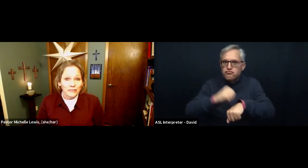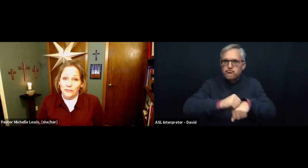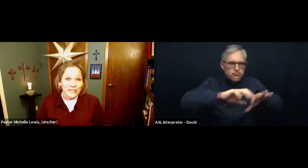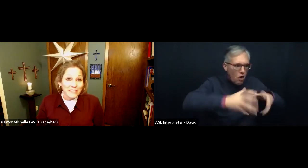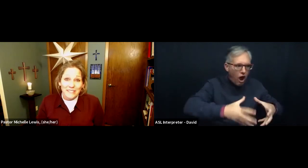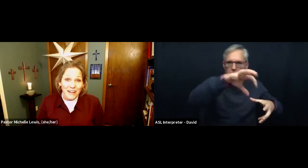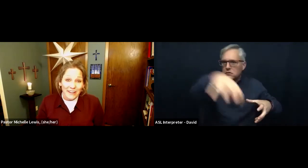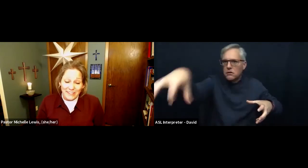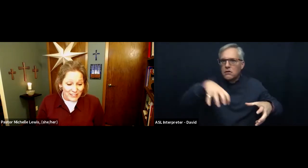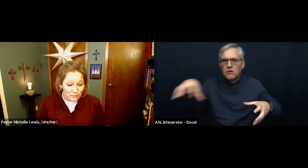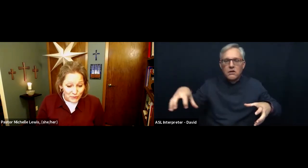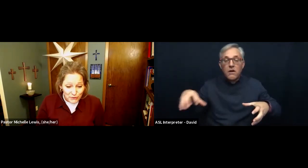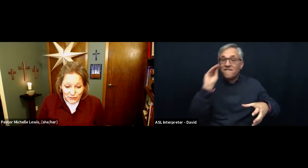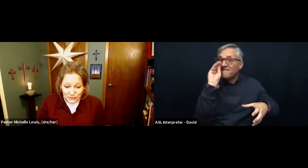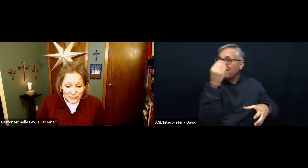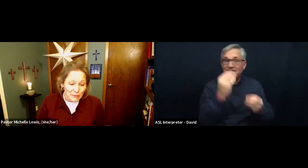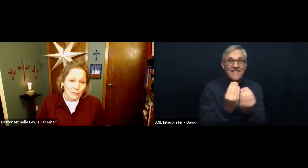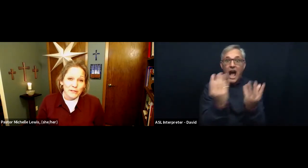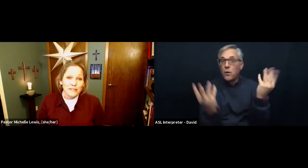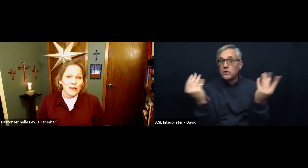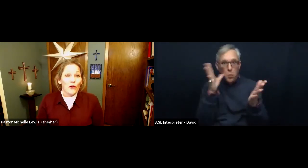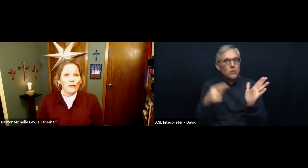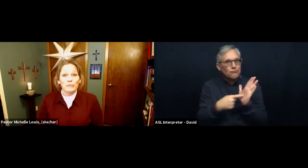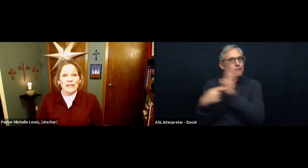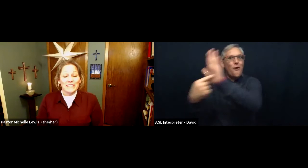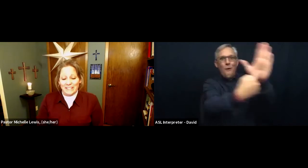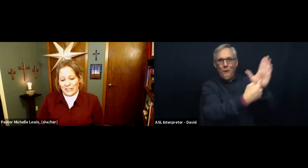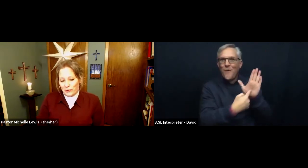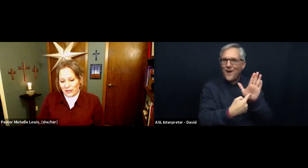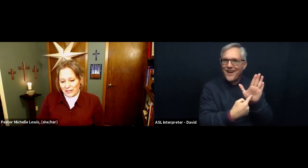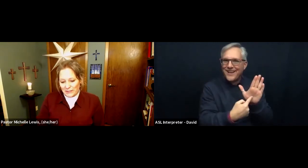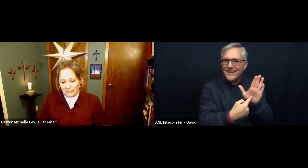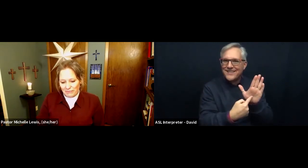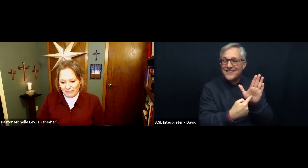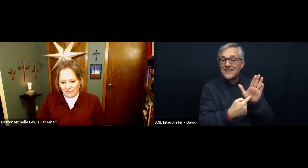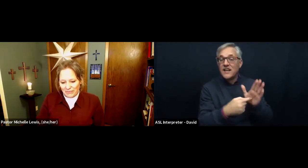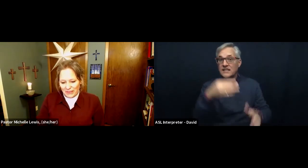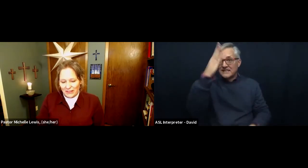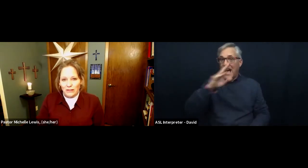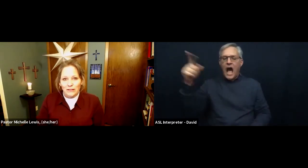God does not need beautiful temples or amazing sanctuaries.